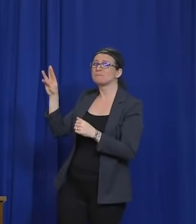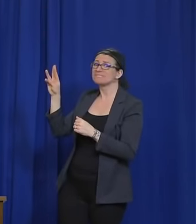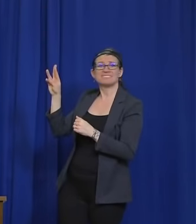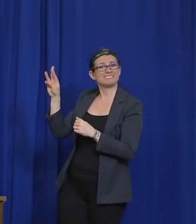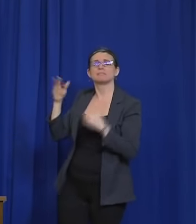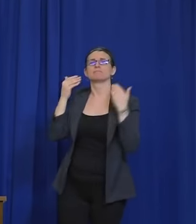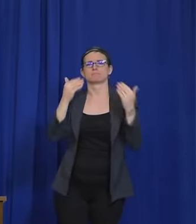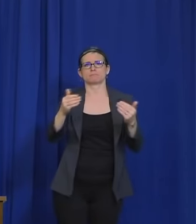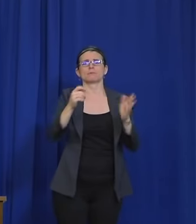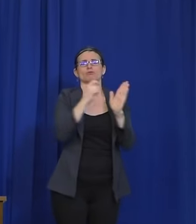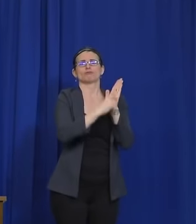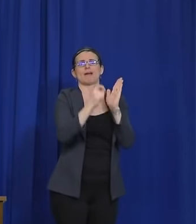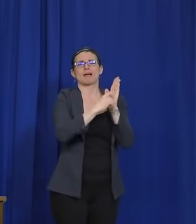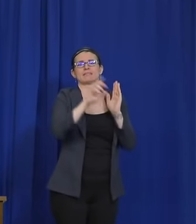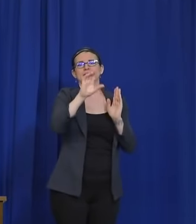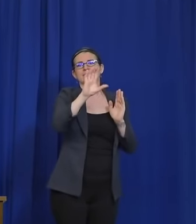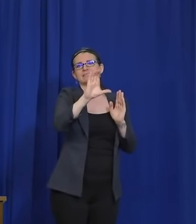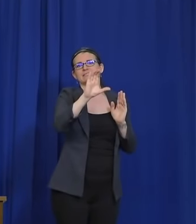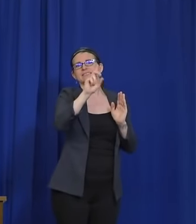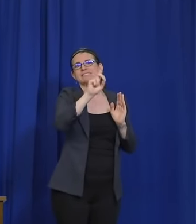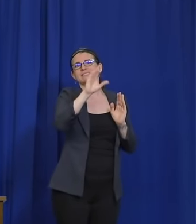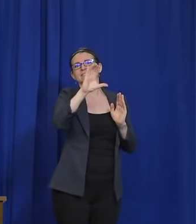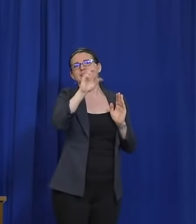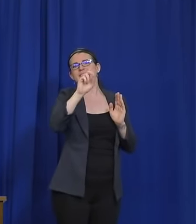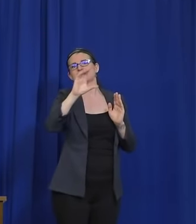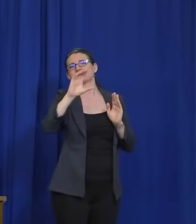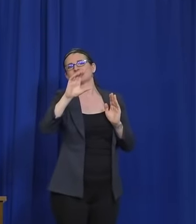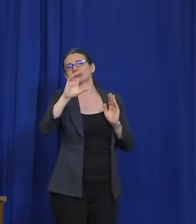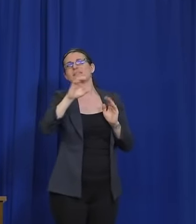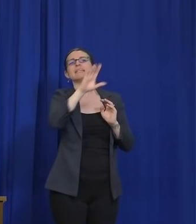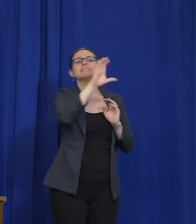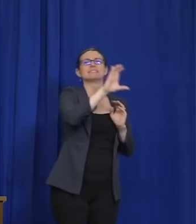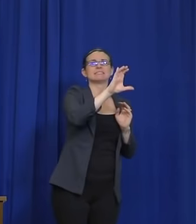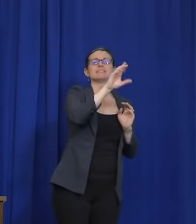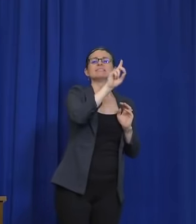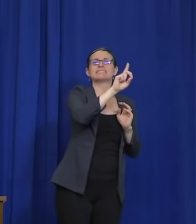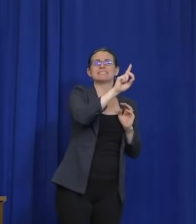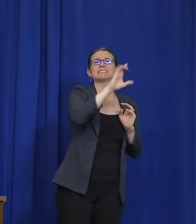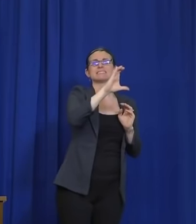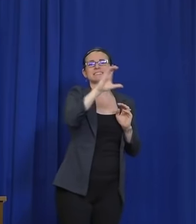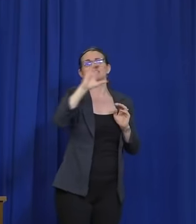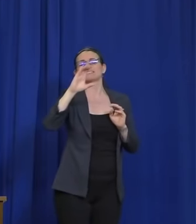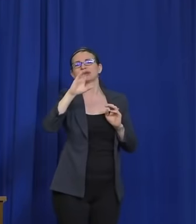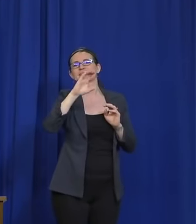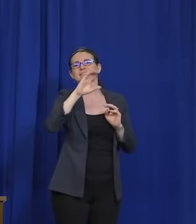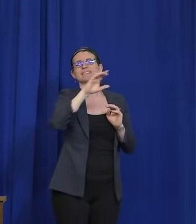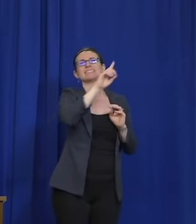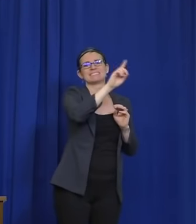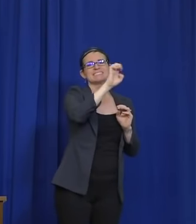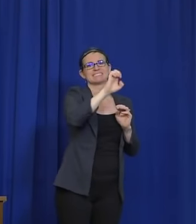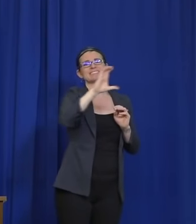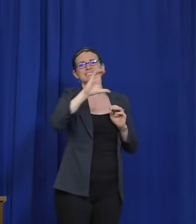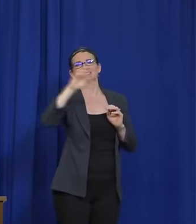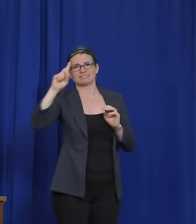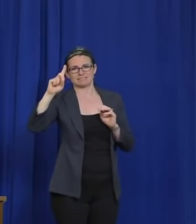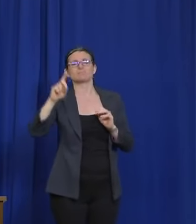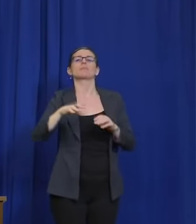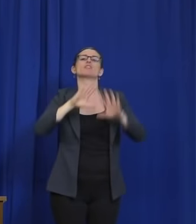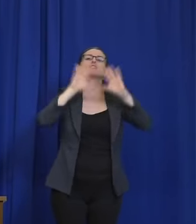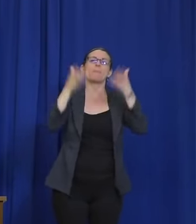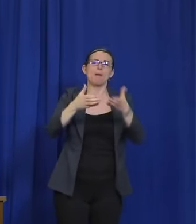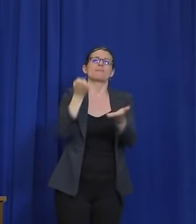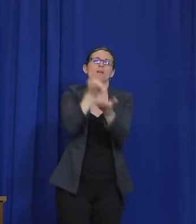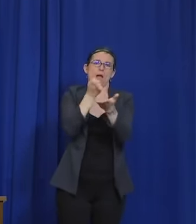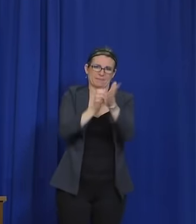them to do business or do business in a particular way. Again, always keeping in mind personal safety